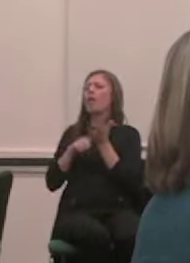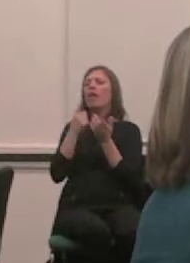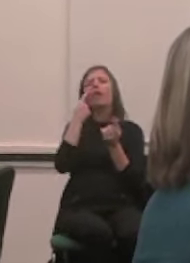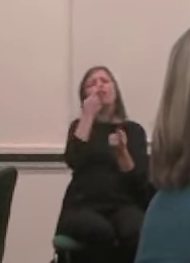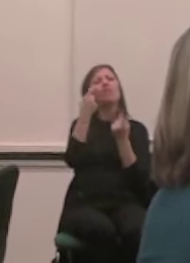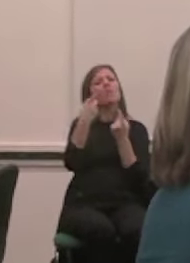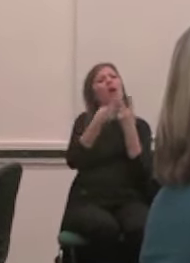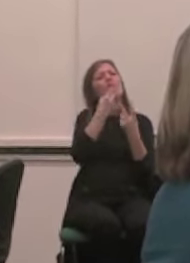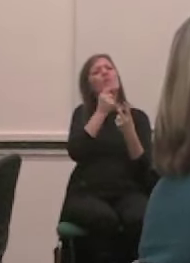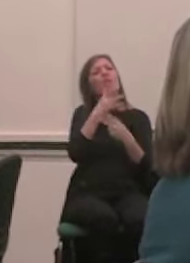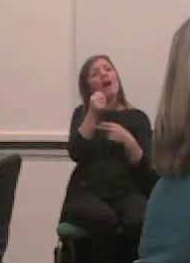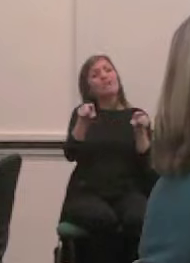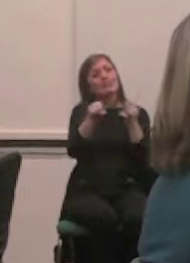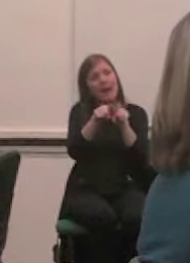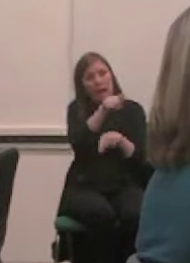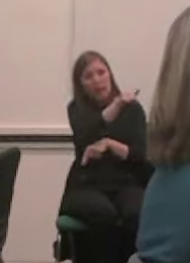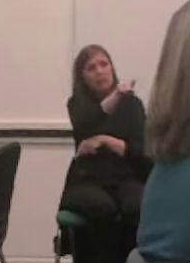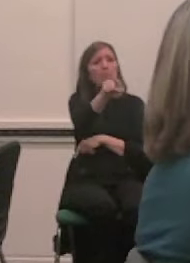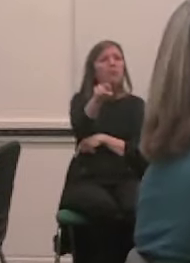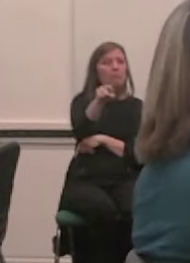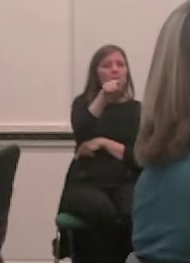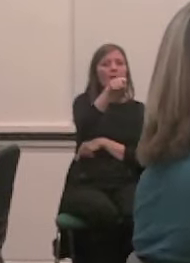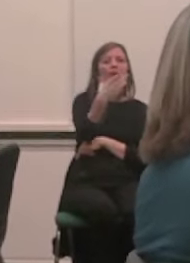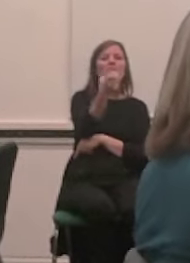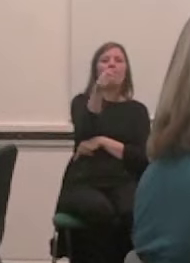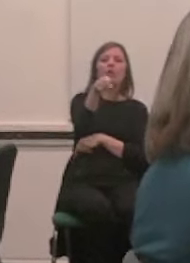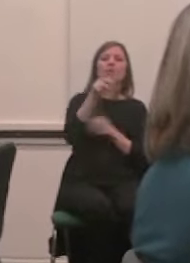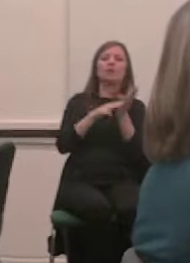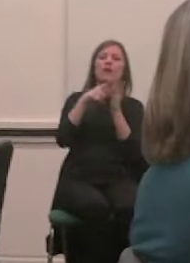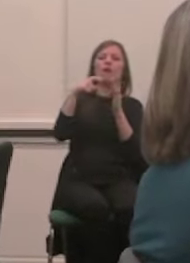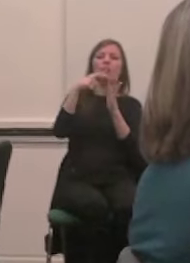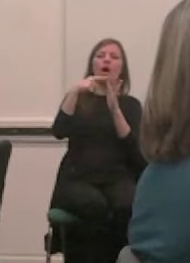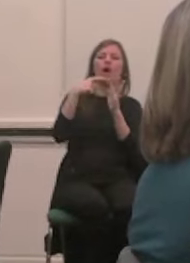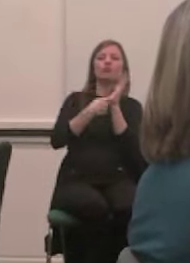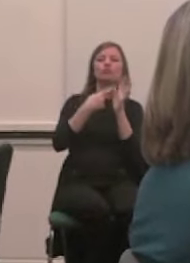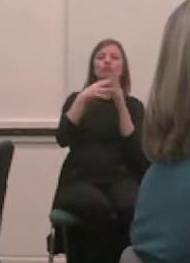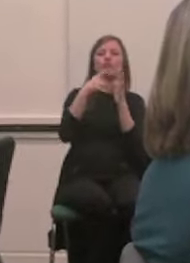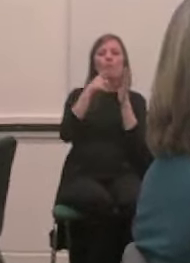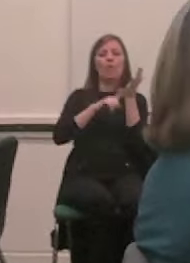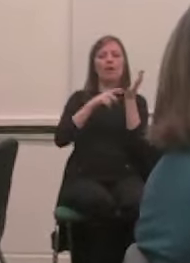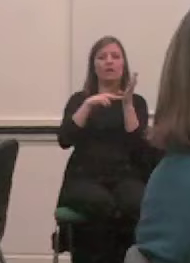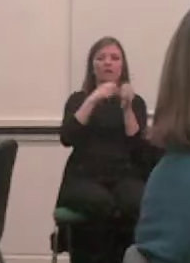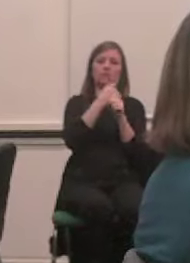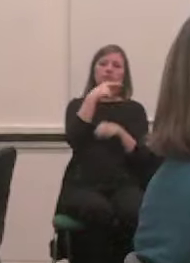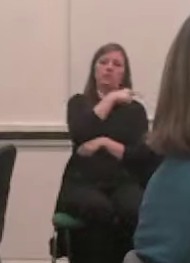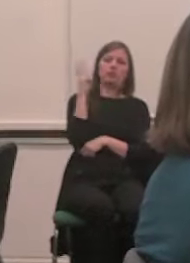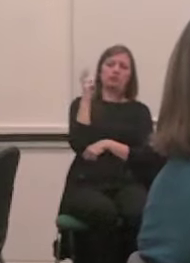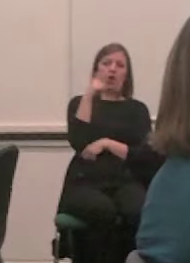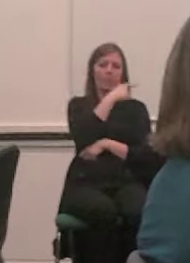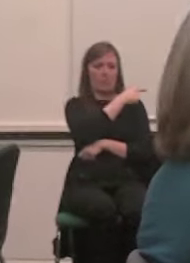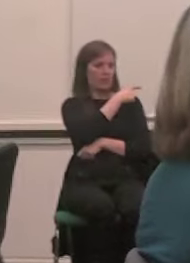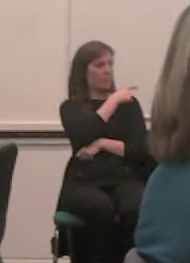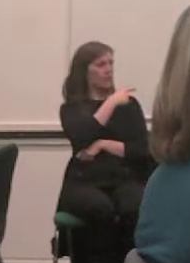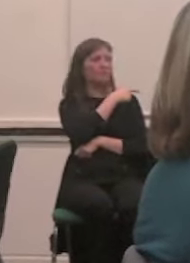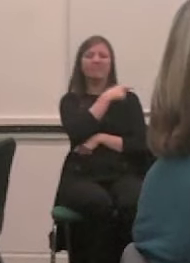around the country, and he came across Mike Rawlings Pits and Pots in Stoke-on-Trent. Now Mike